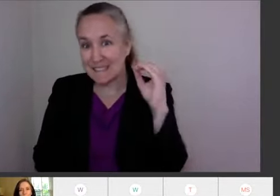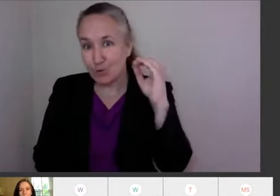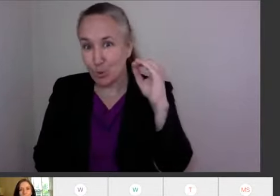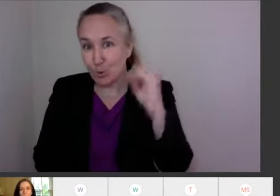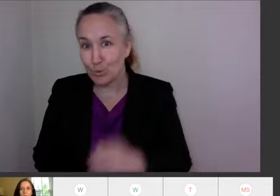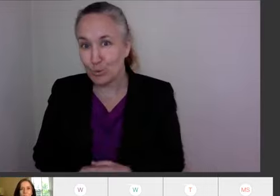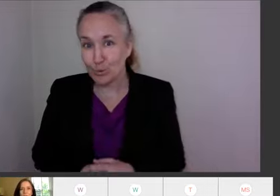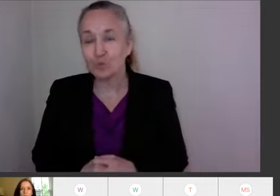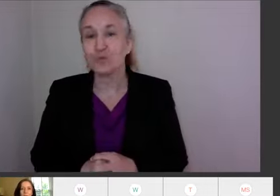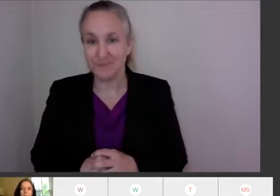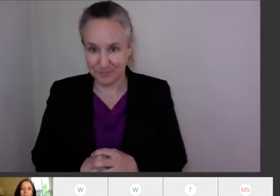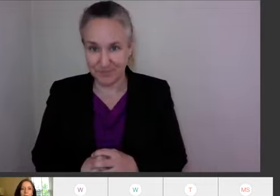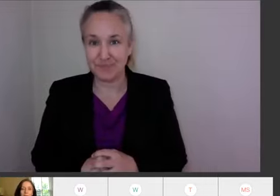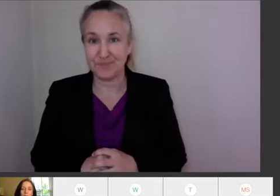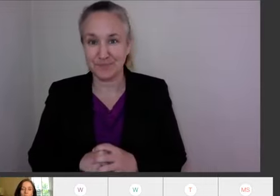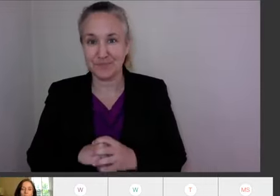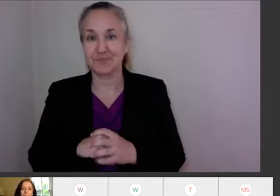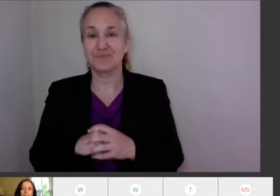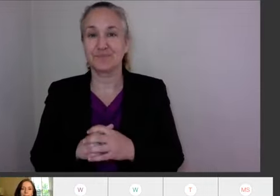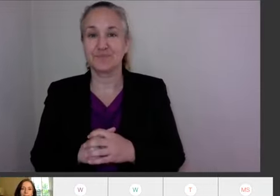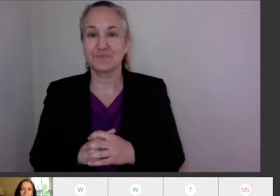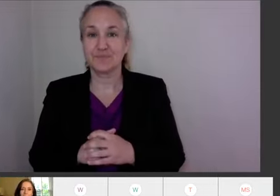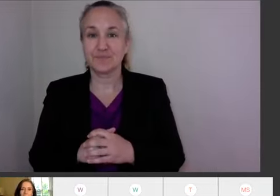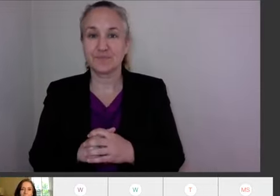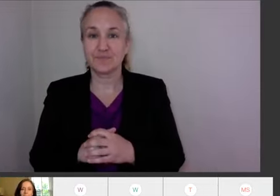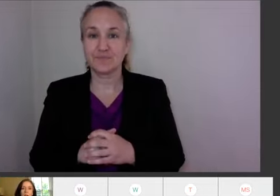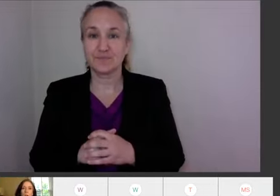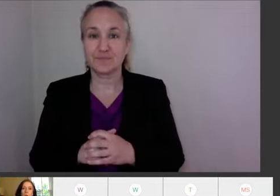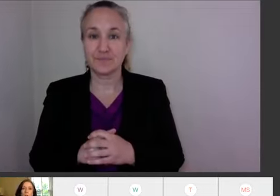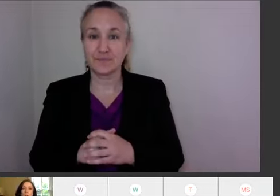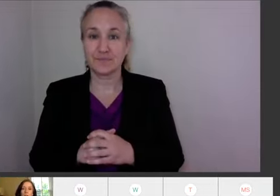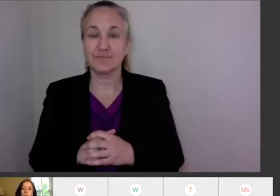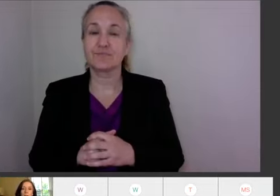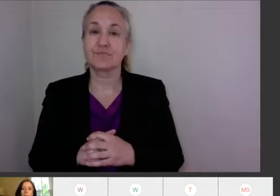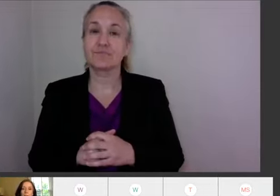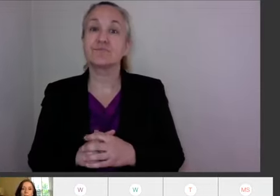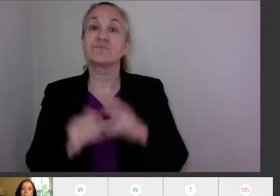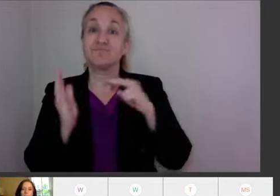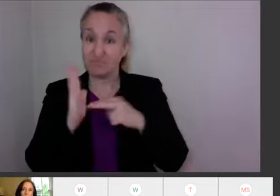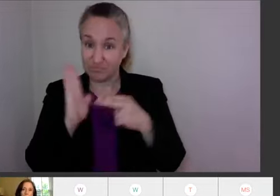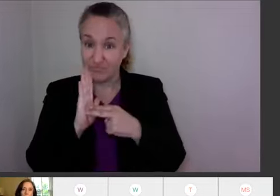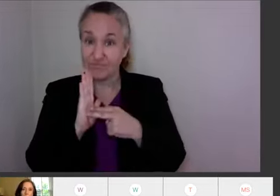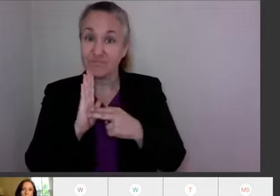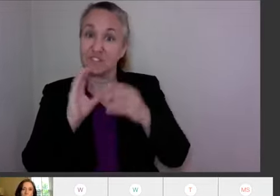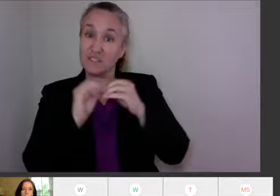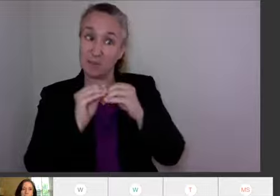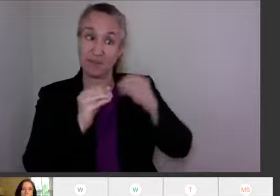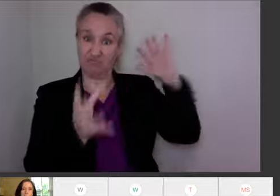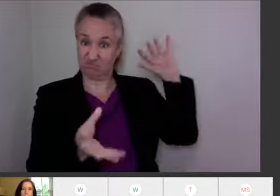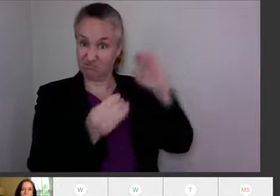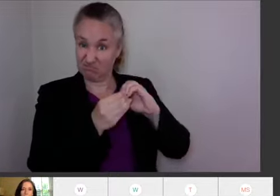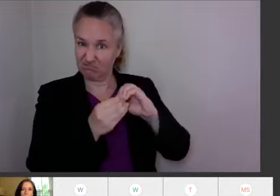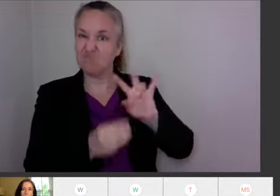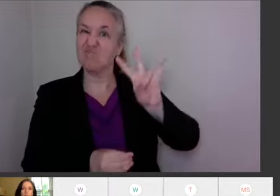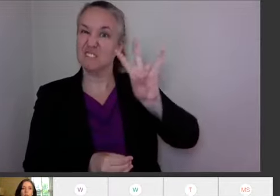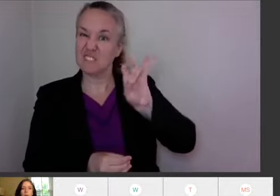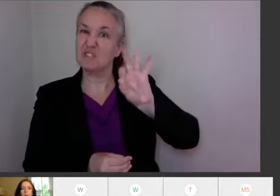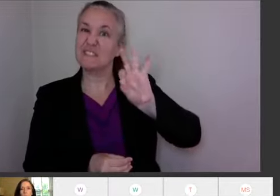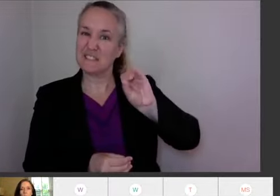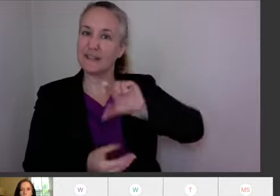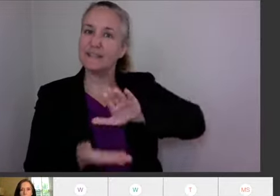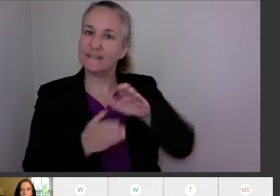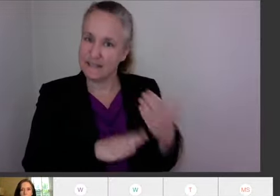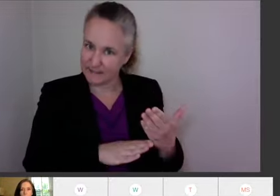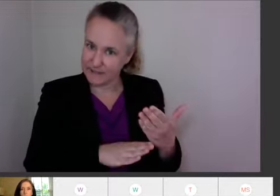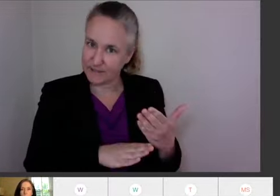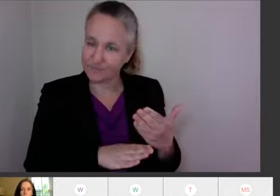County residents who have lost their life to COVID-19, which leaves us at 790 deaths